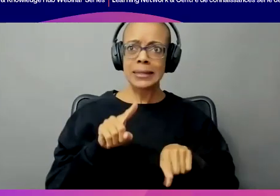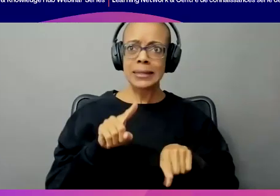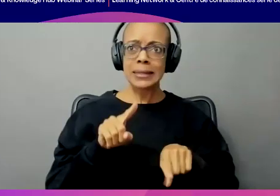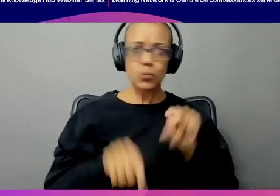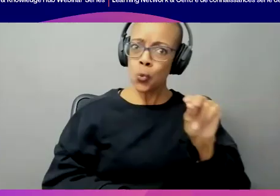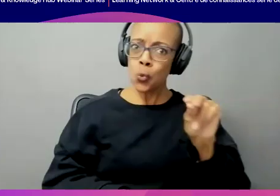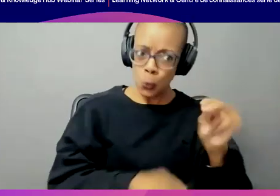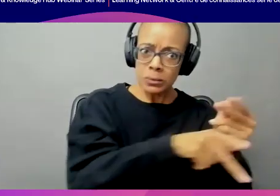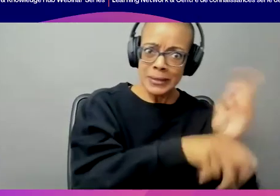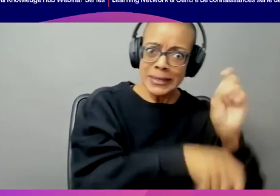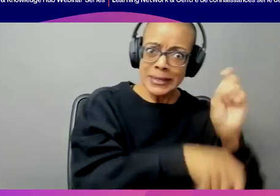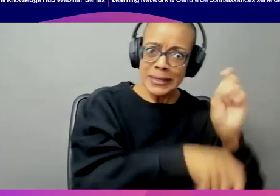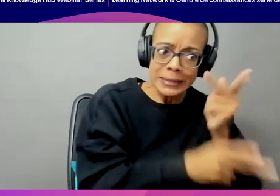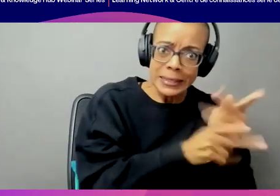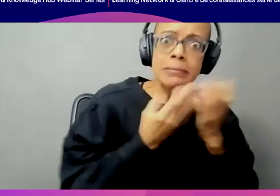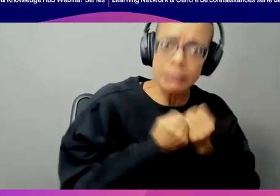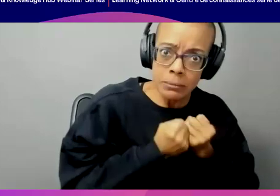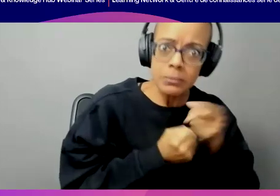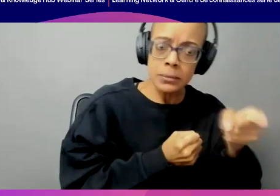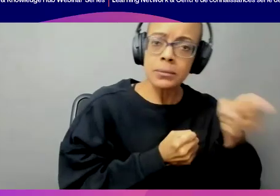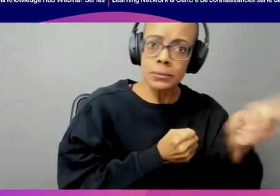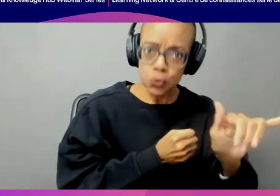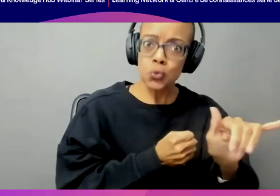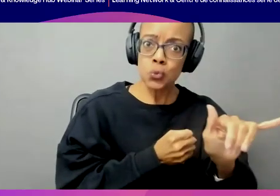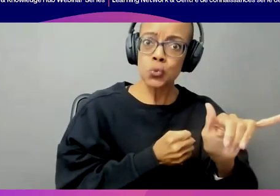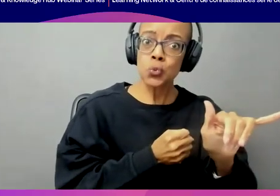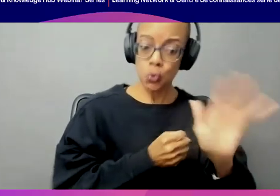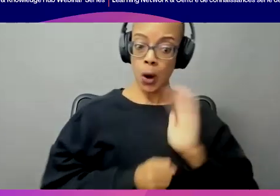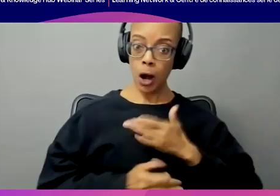to hold on to these concerns that we do have.